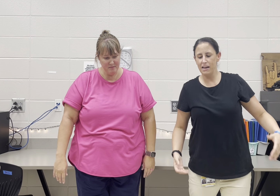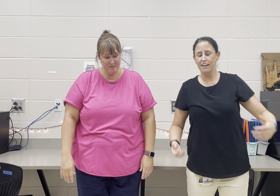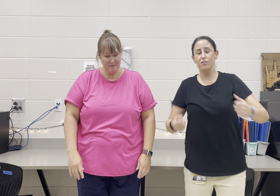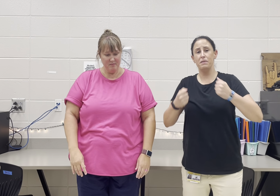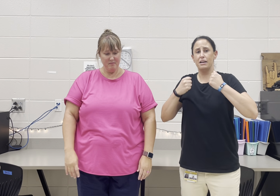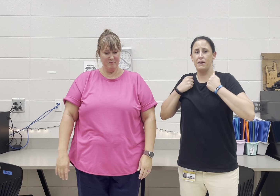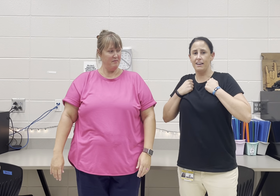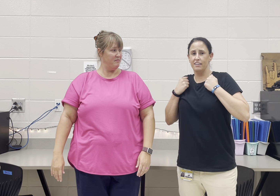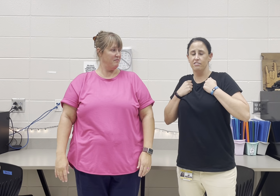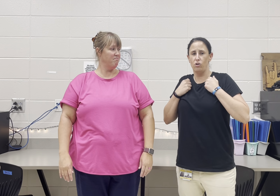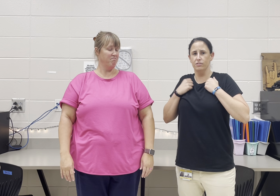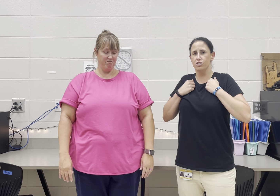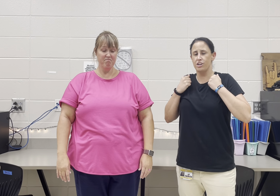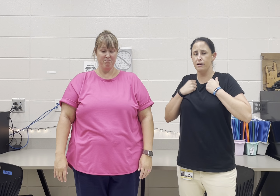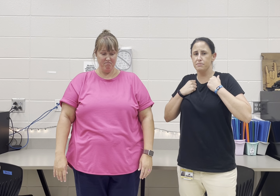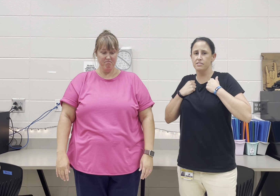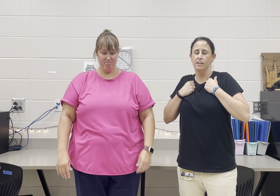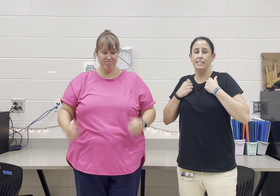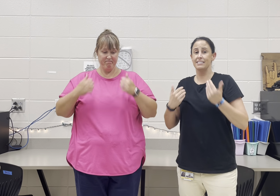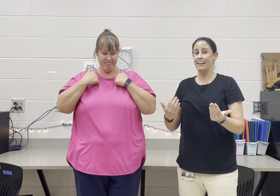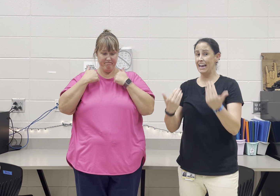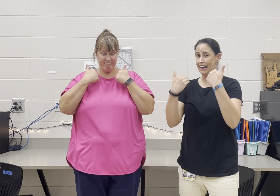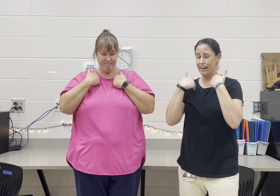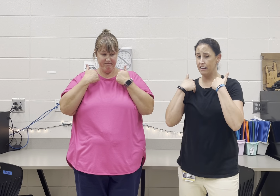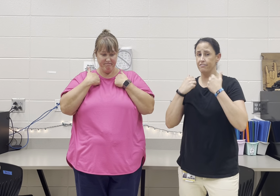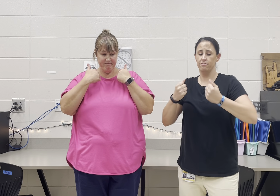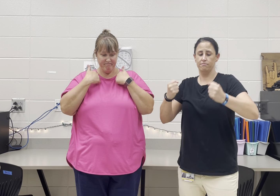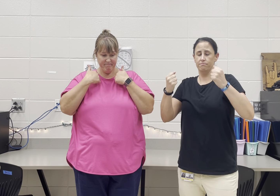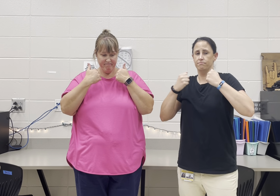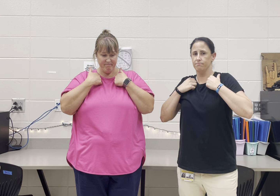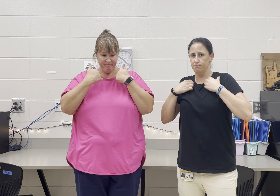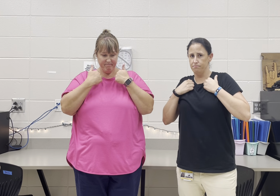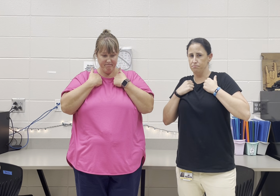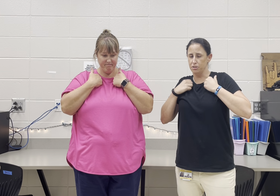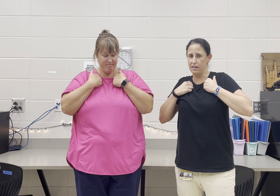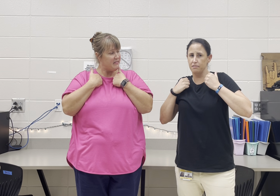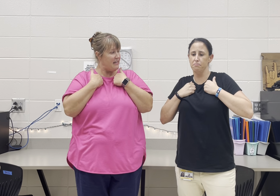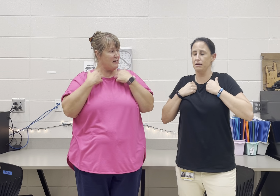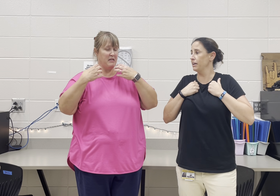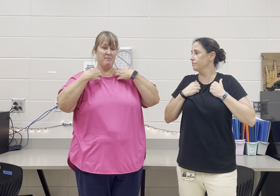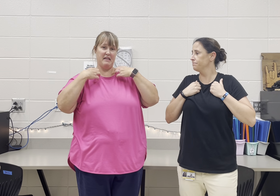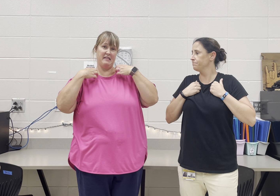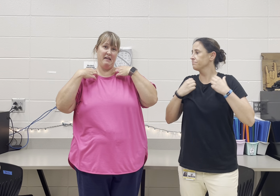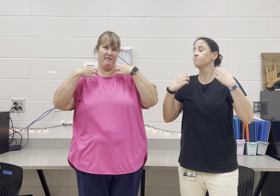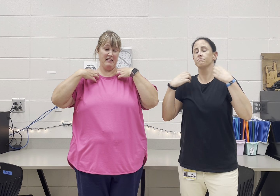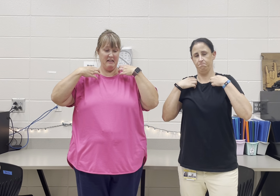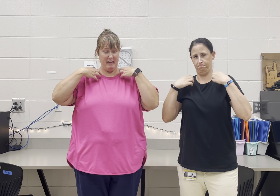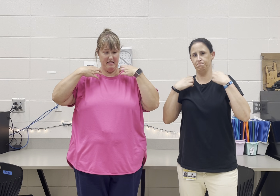or backpack, holding the straps. It's not have, book bag, And backpack. sometimes I've seen it like this Mhm.